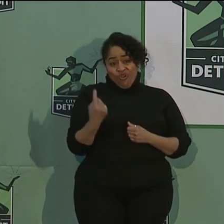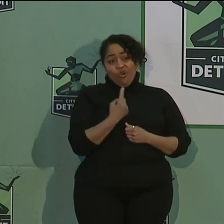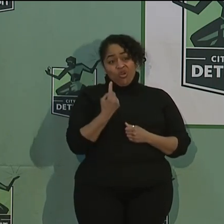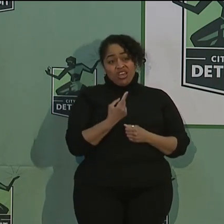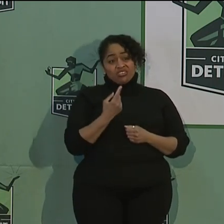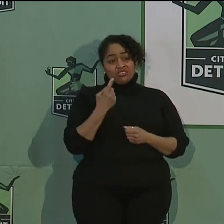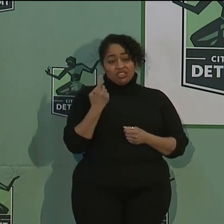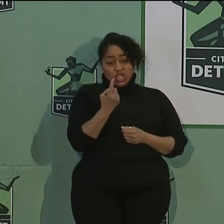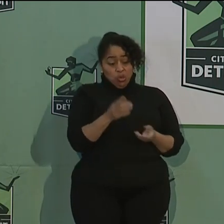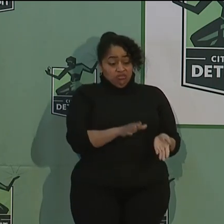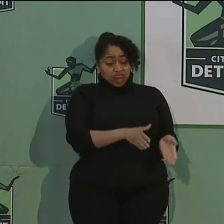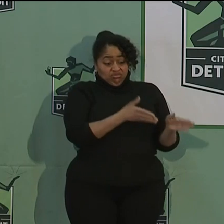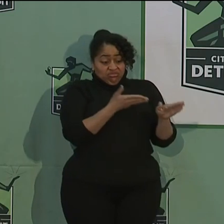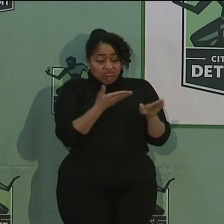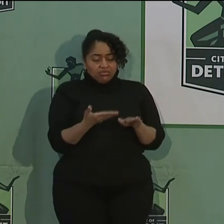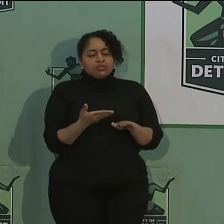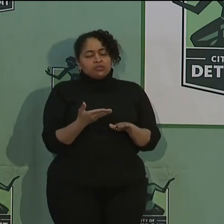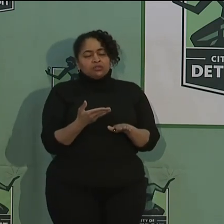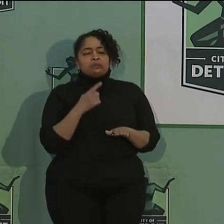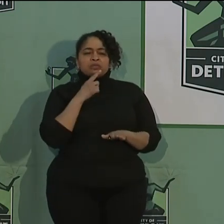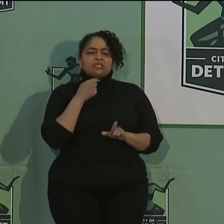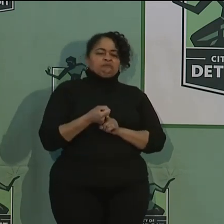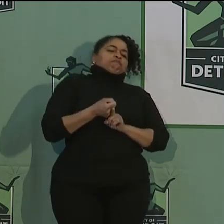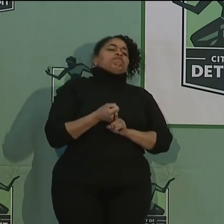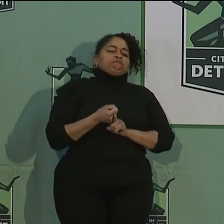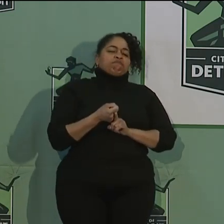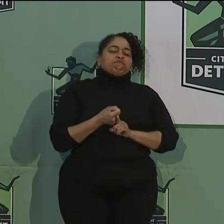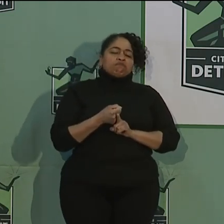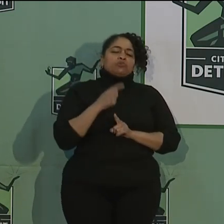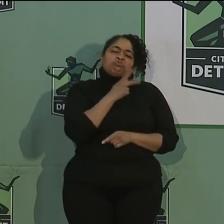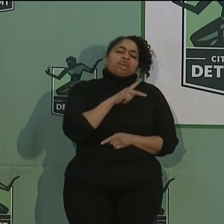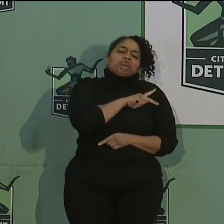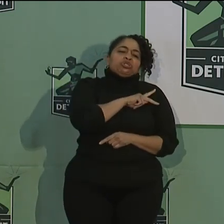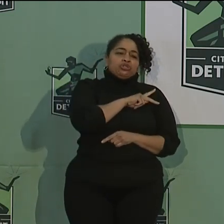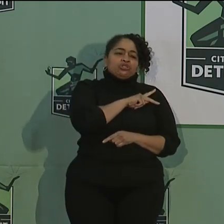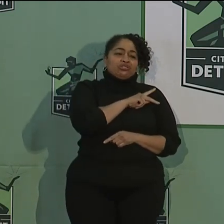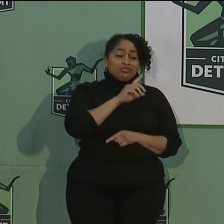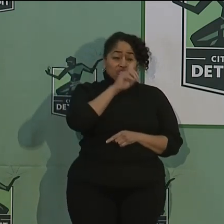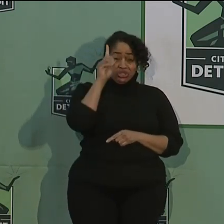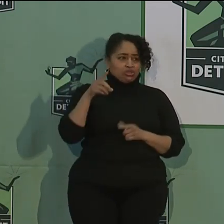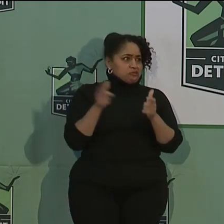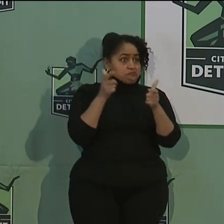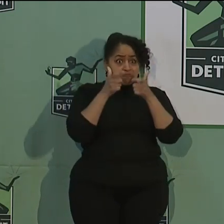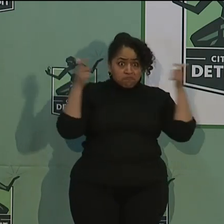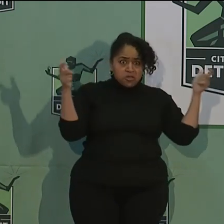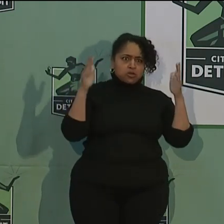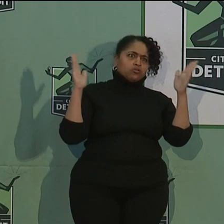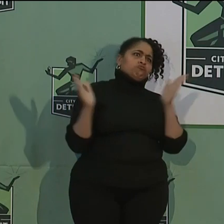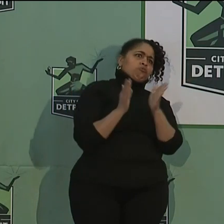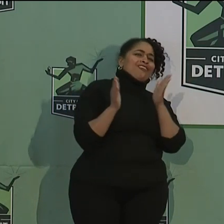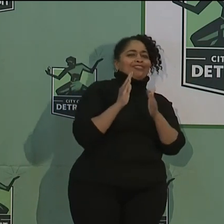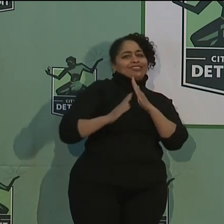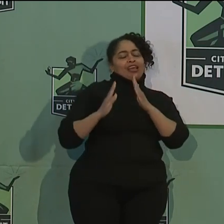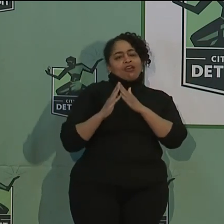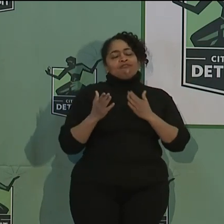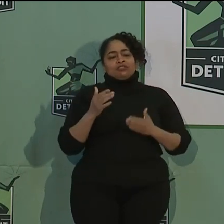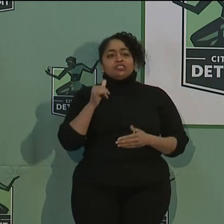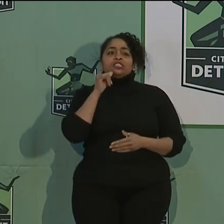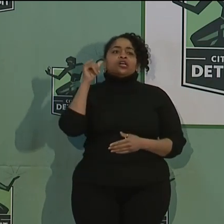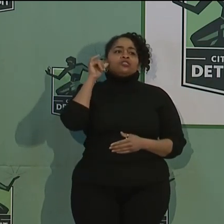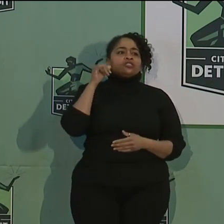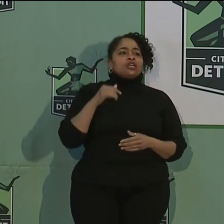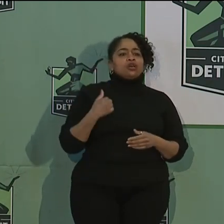life is personal to us. Detroit is a big, small town, and yesterday we